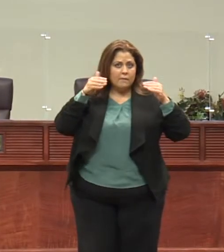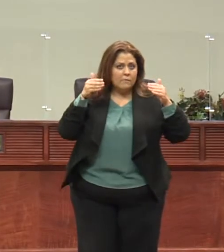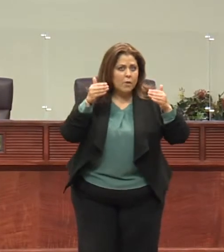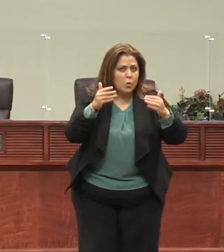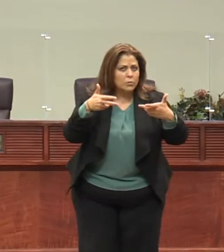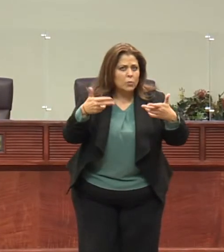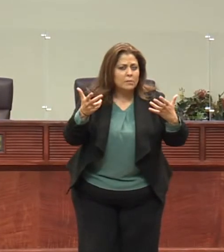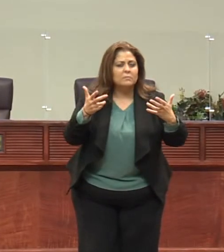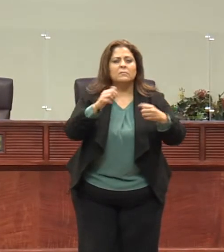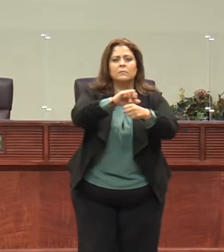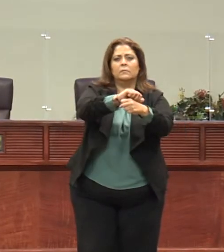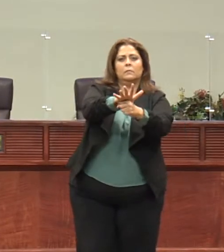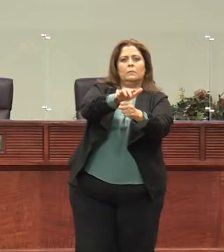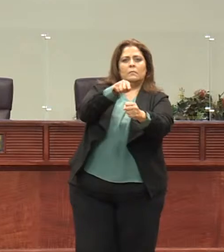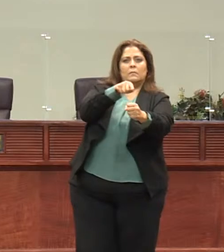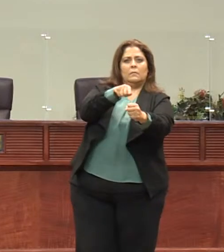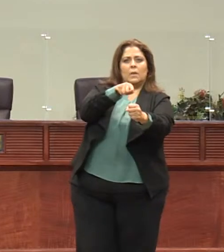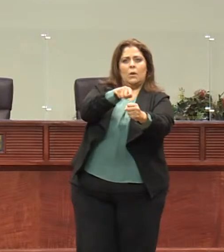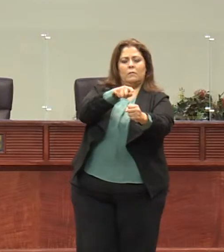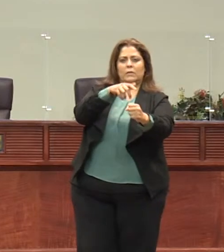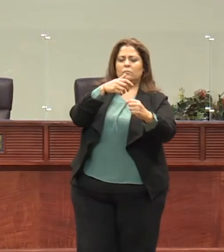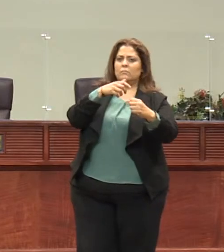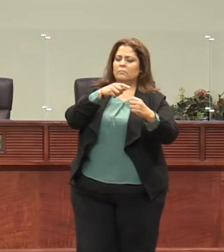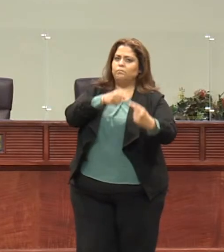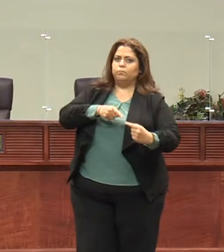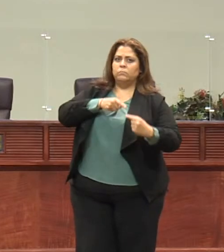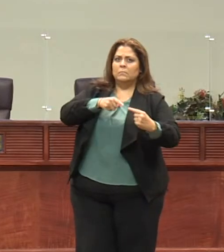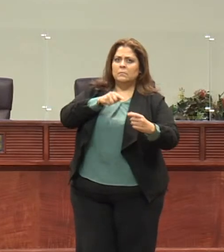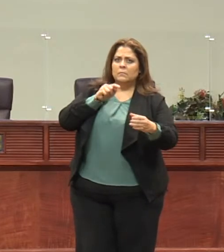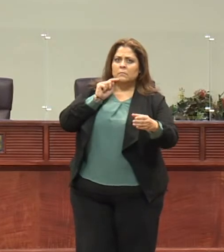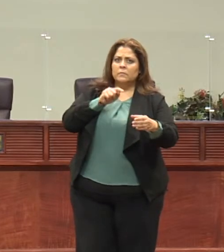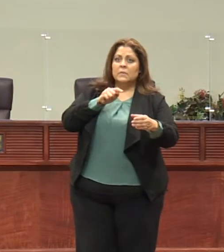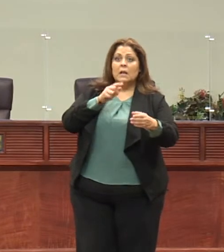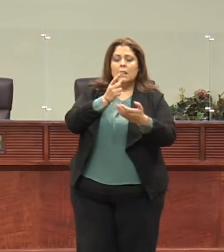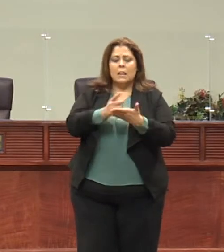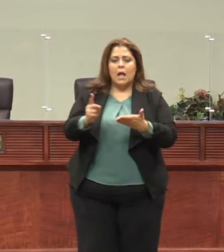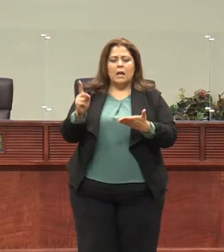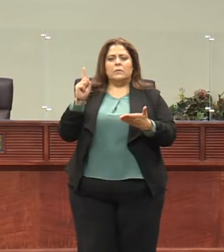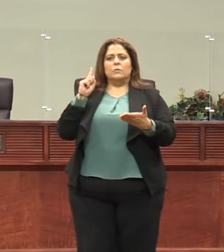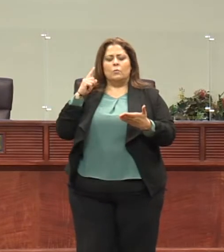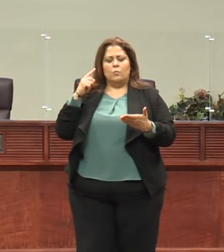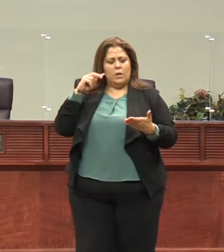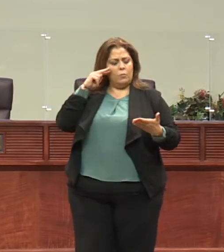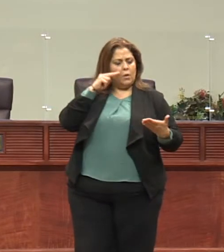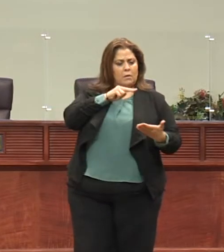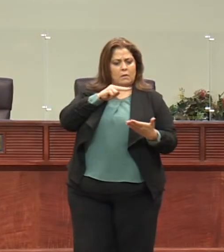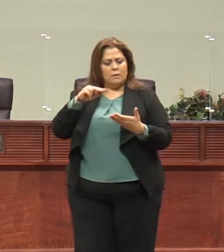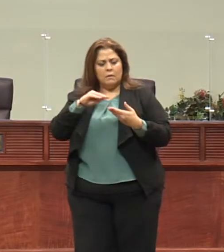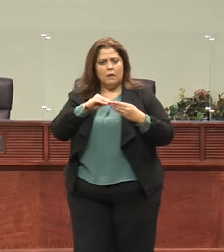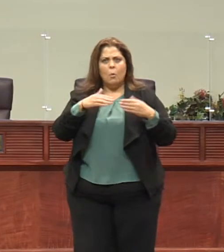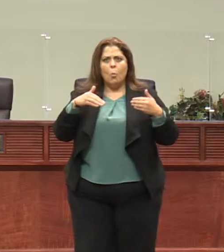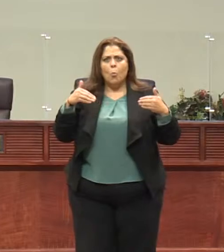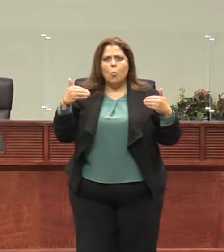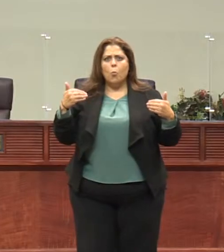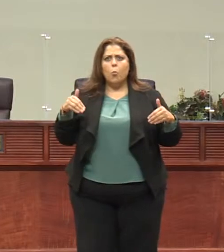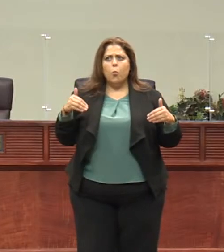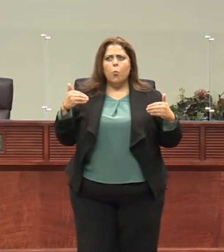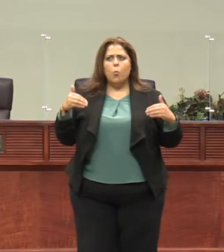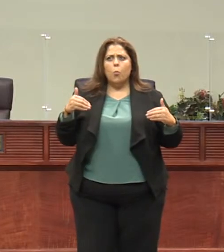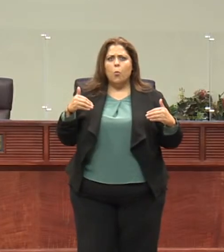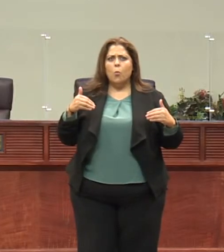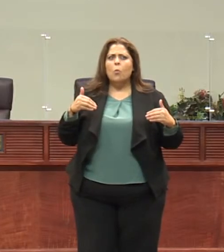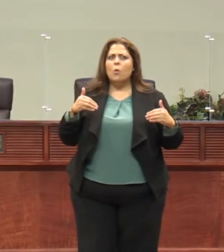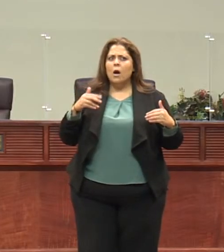in Orange County. Last week was a time for a reality check for our community. This